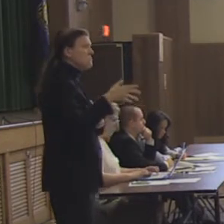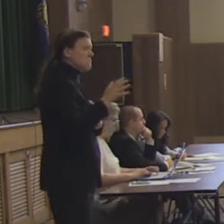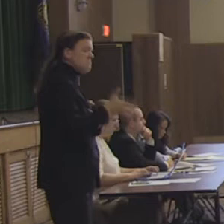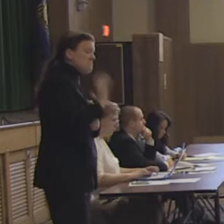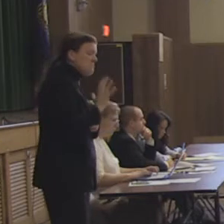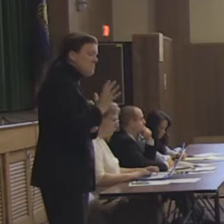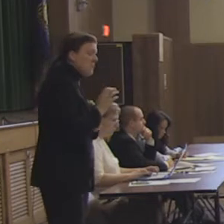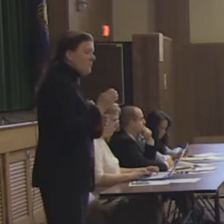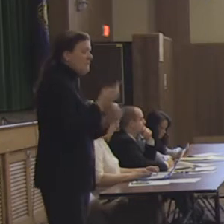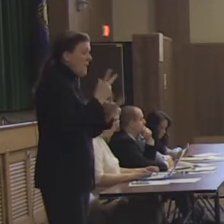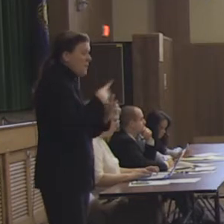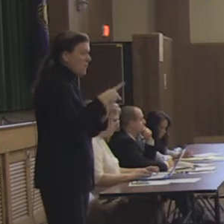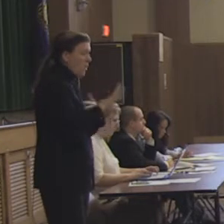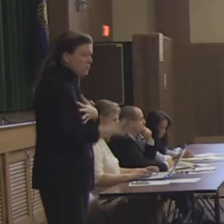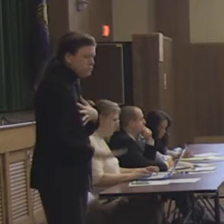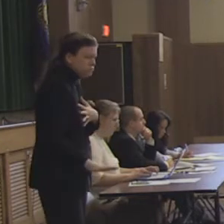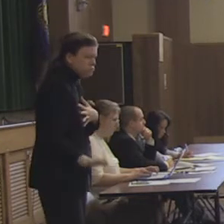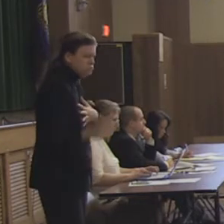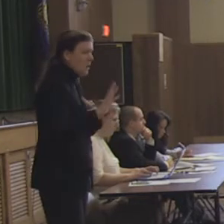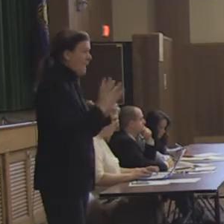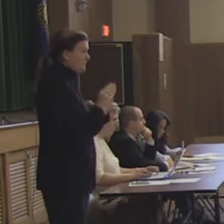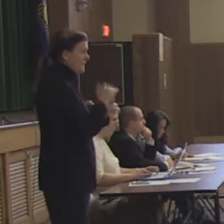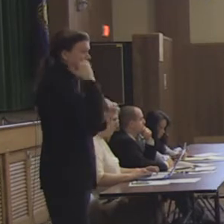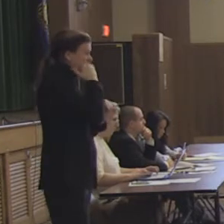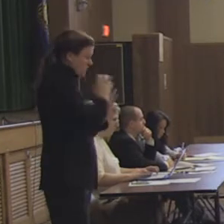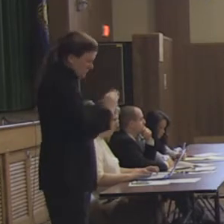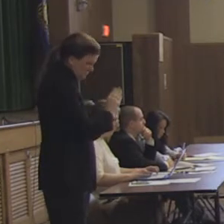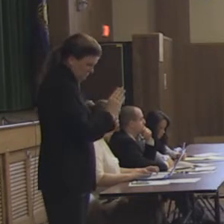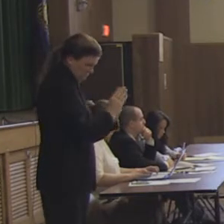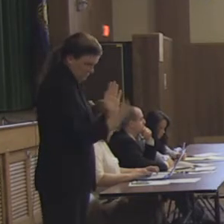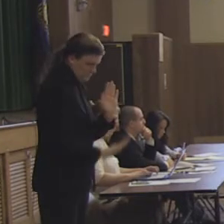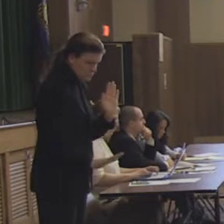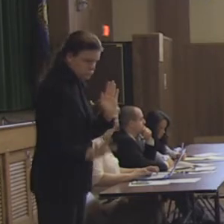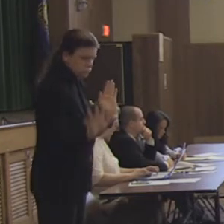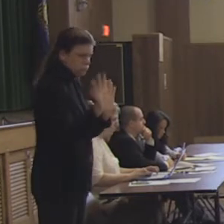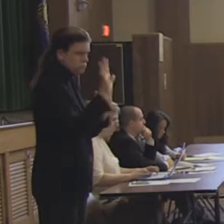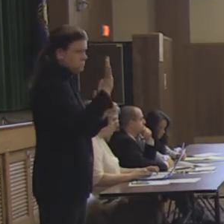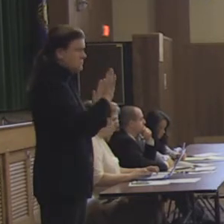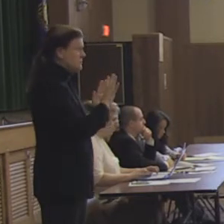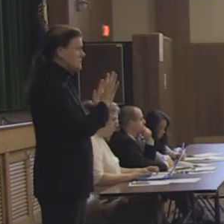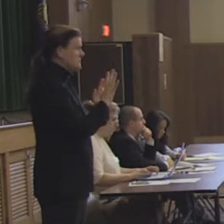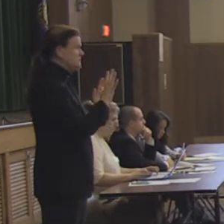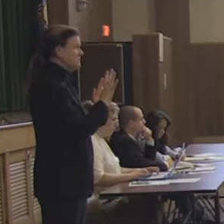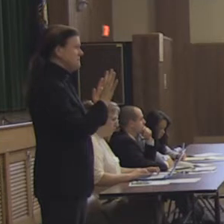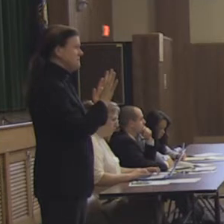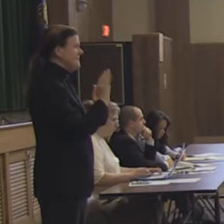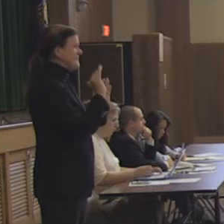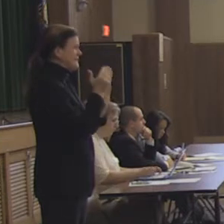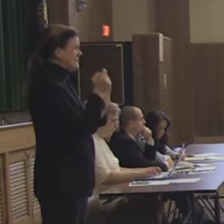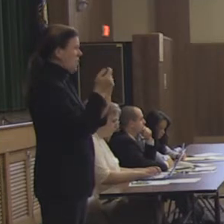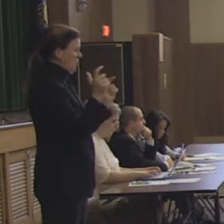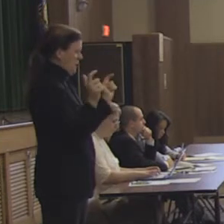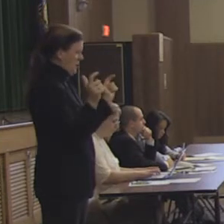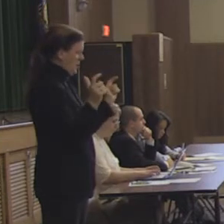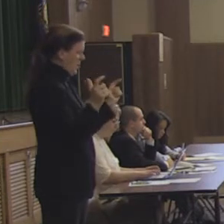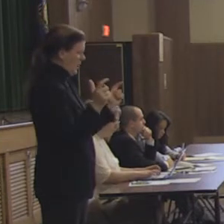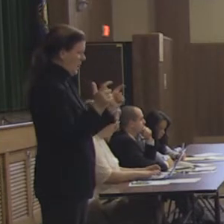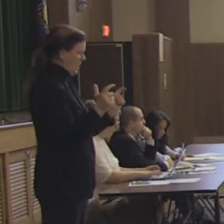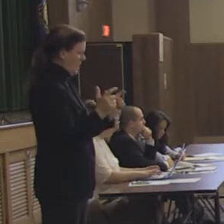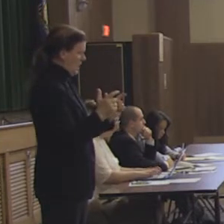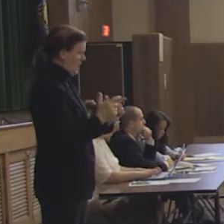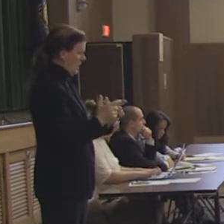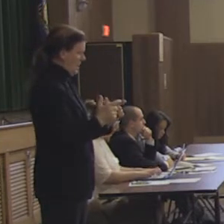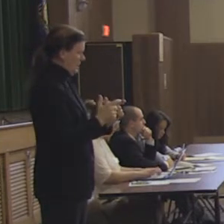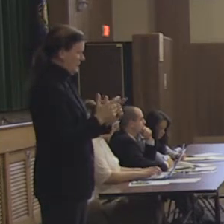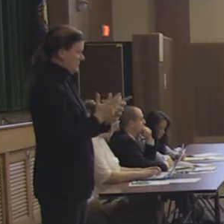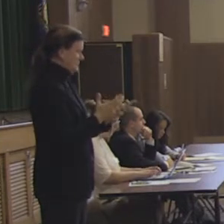country. Hundreds of meetings across the country over the years, but it's been going down in effectiveness